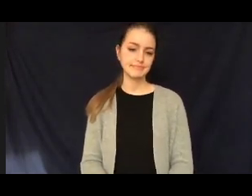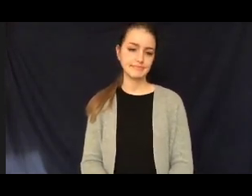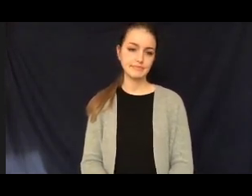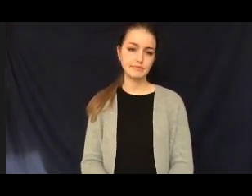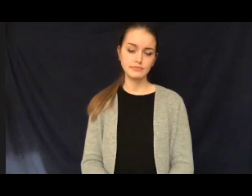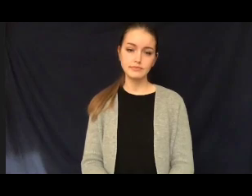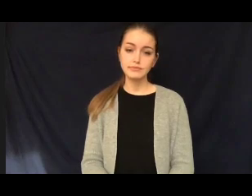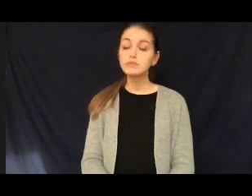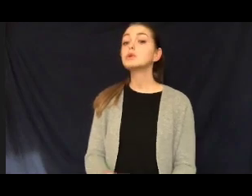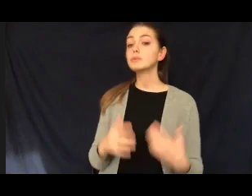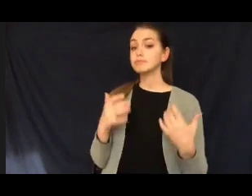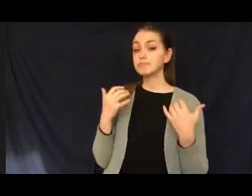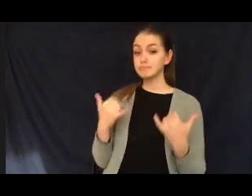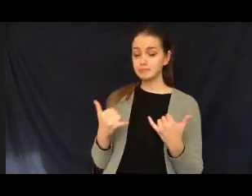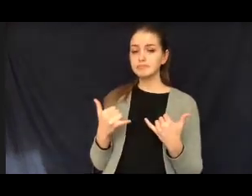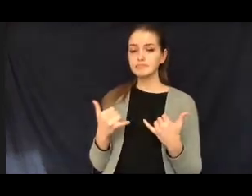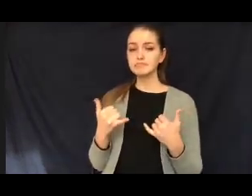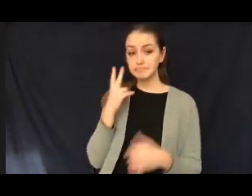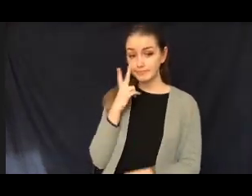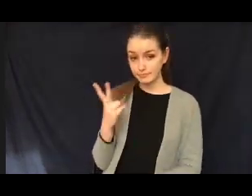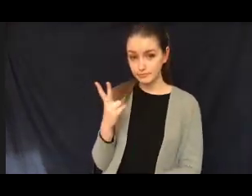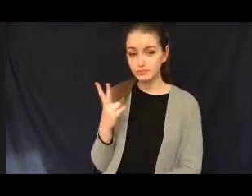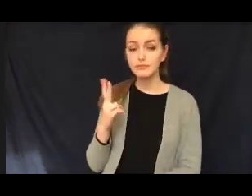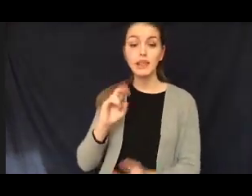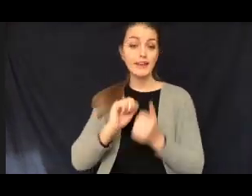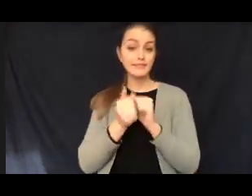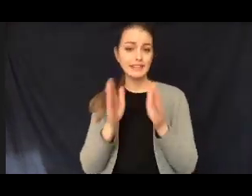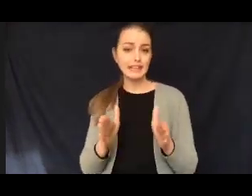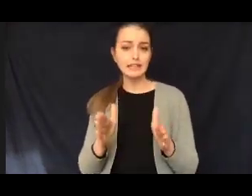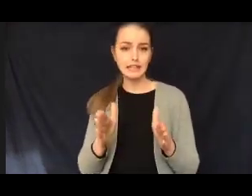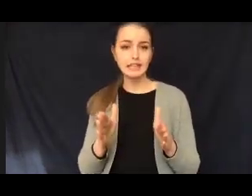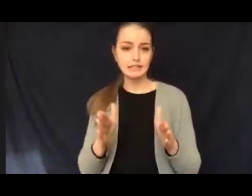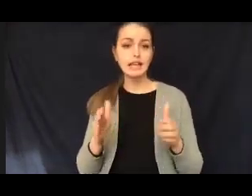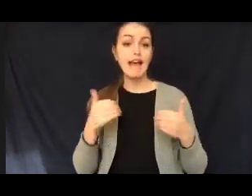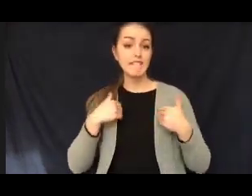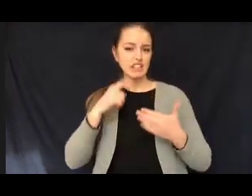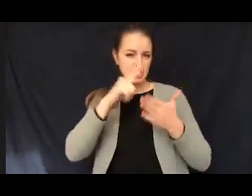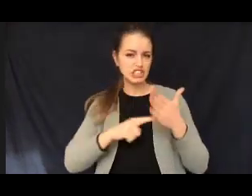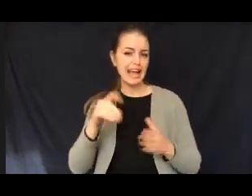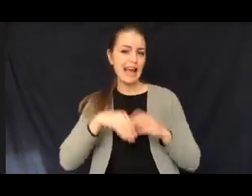Here more, but over here, so our athletes are checked out a laptop computer.